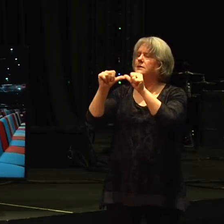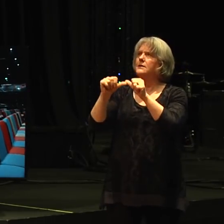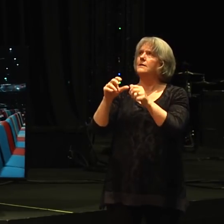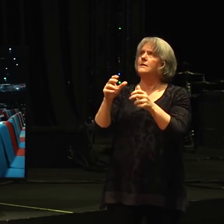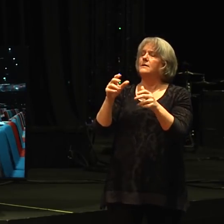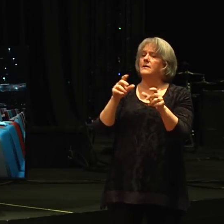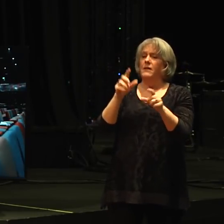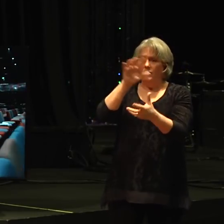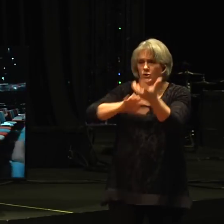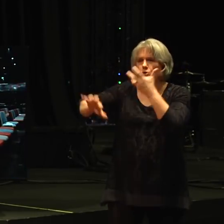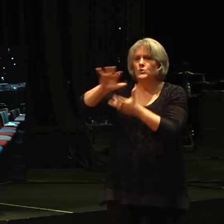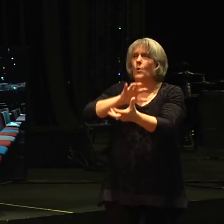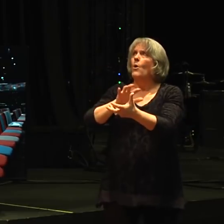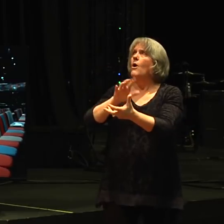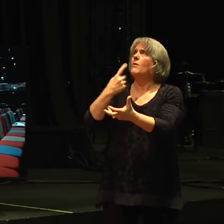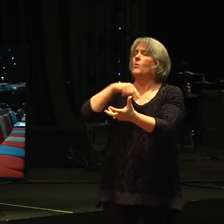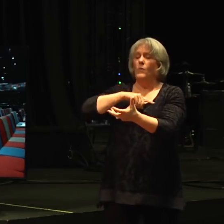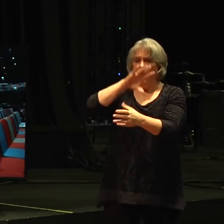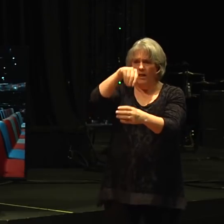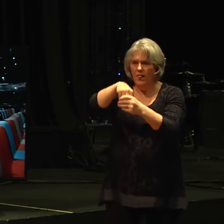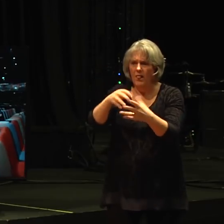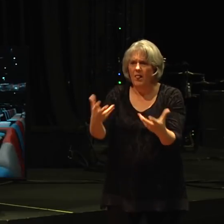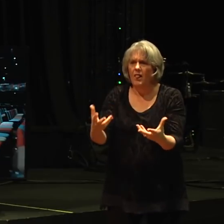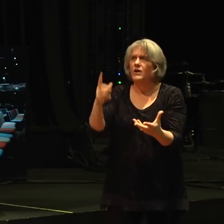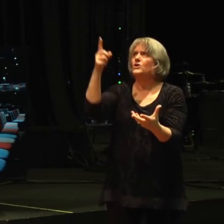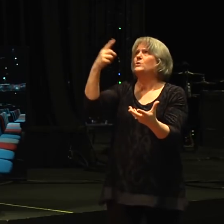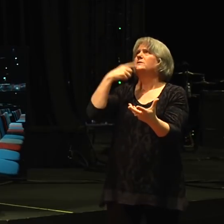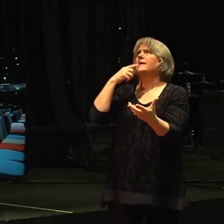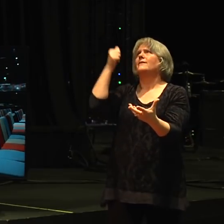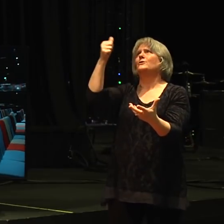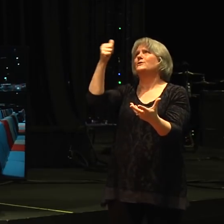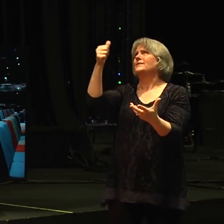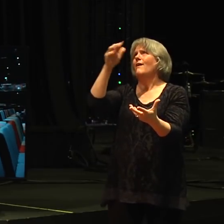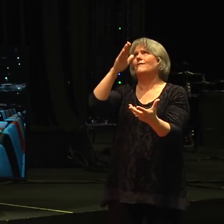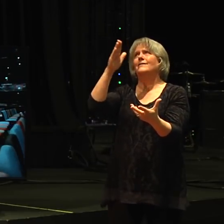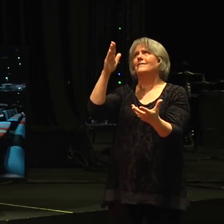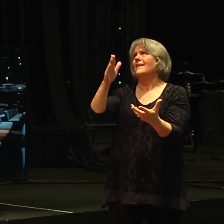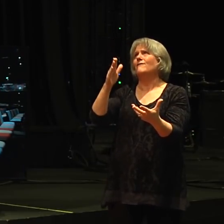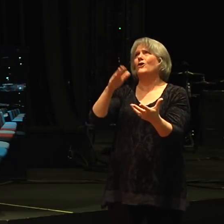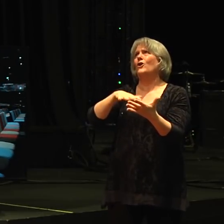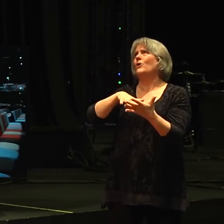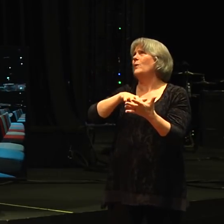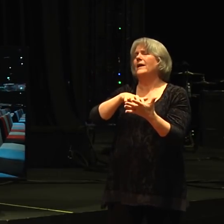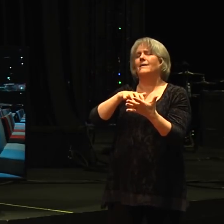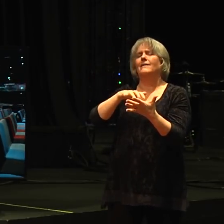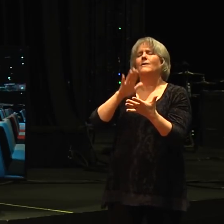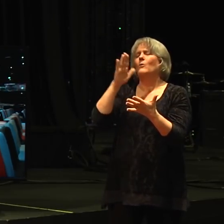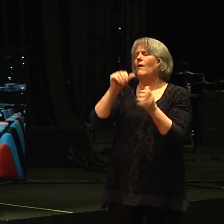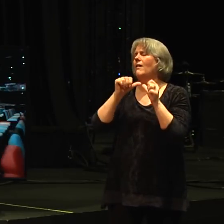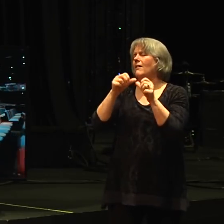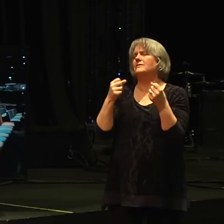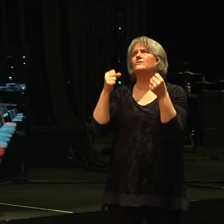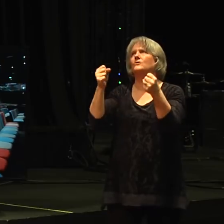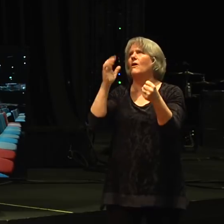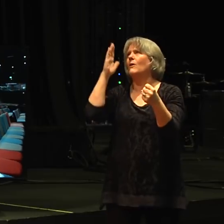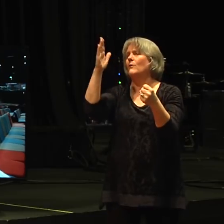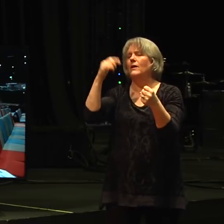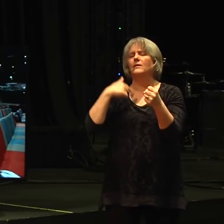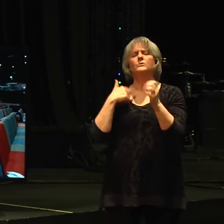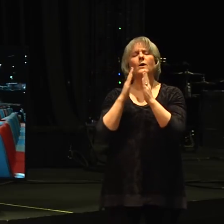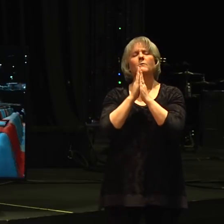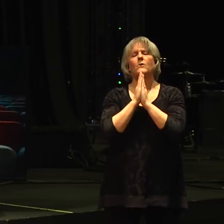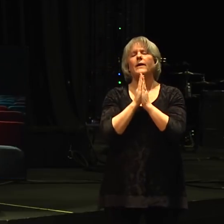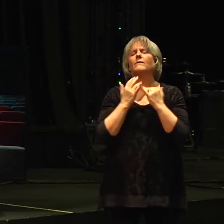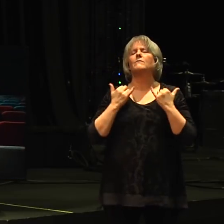storm that we're in, you say that you are the foundation that won't ever quake and won't ever shatter. So God, I'm praying that over the next few minutes